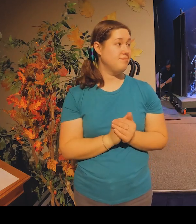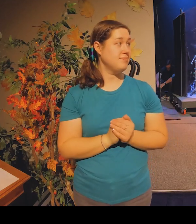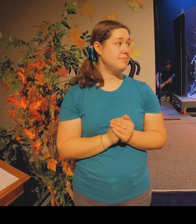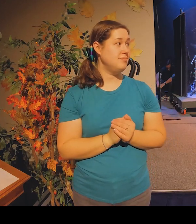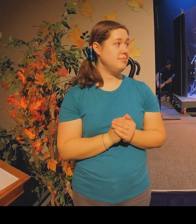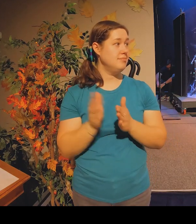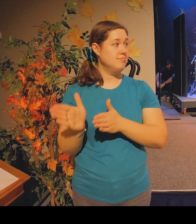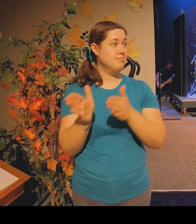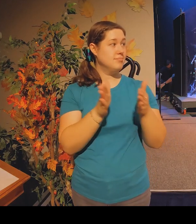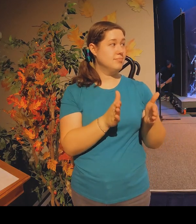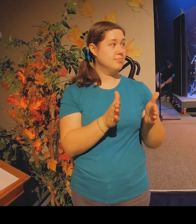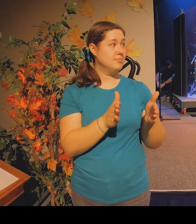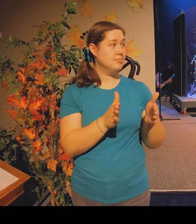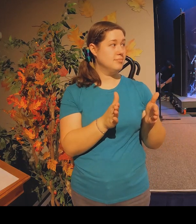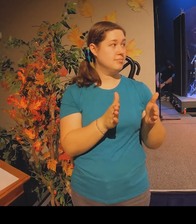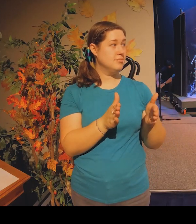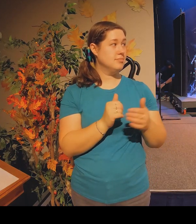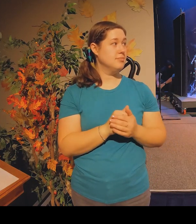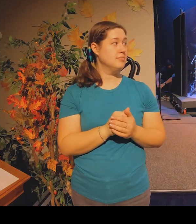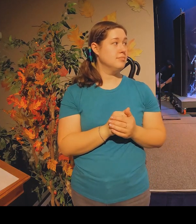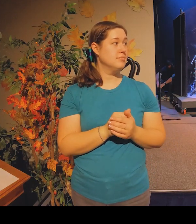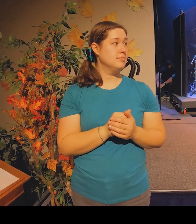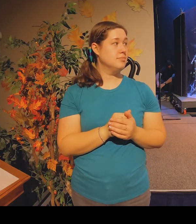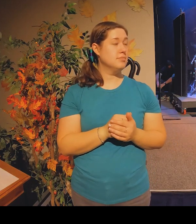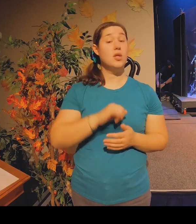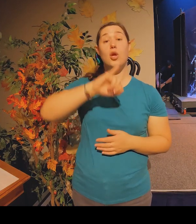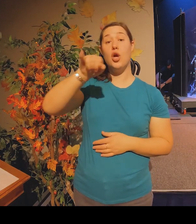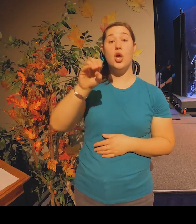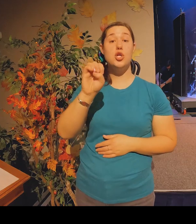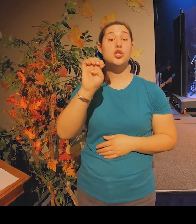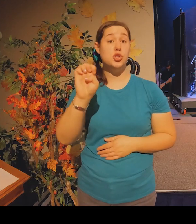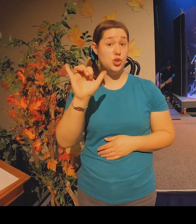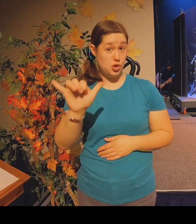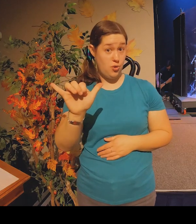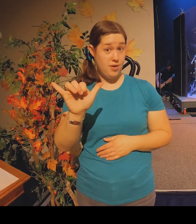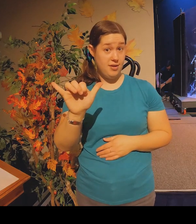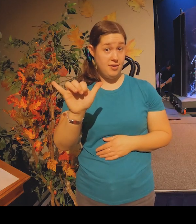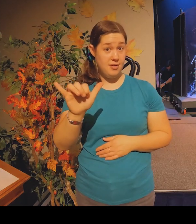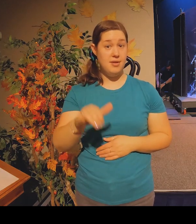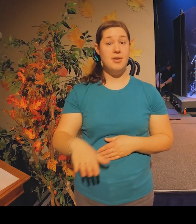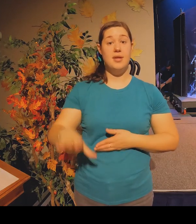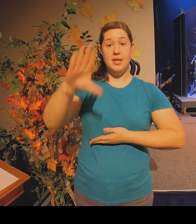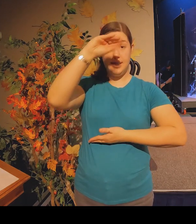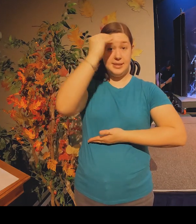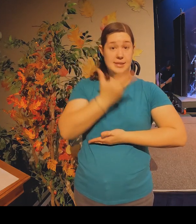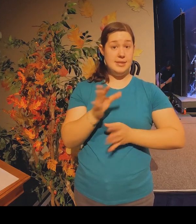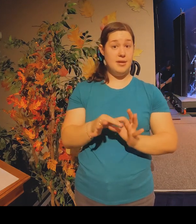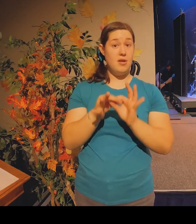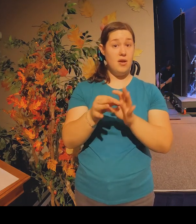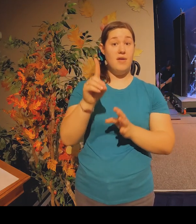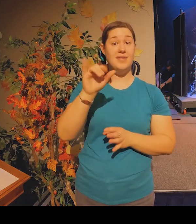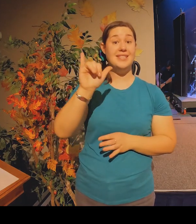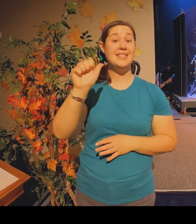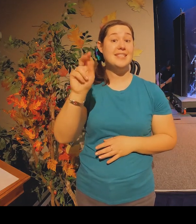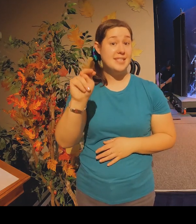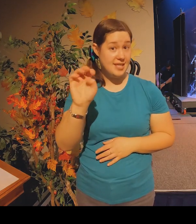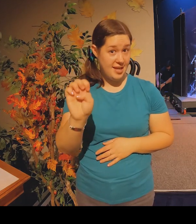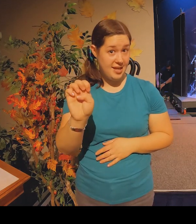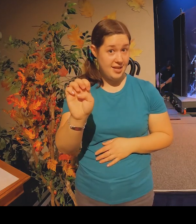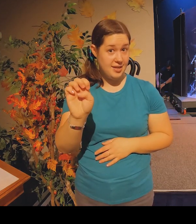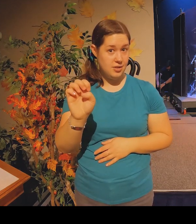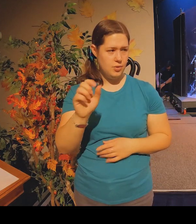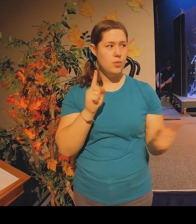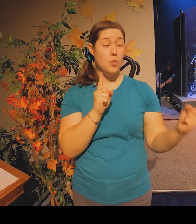And Joy Starling. Joy is the son of Diane, who you'll meet in a few minutes.